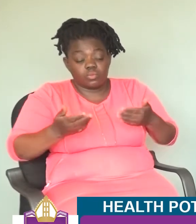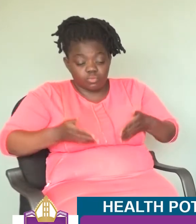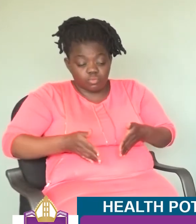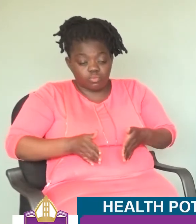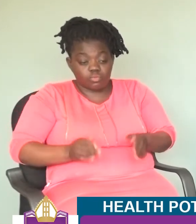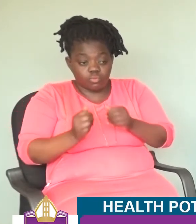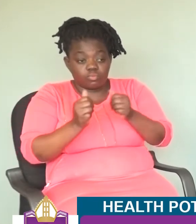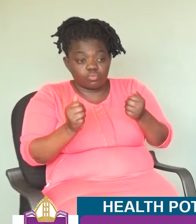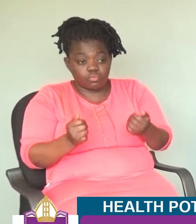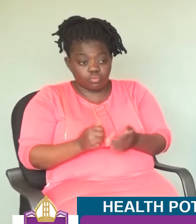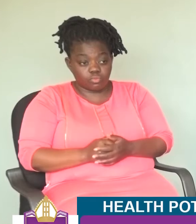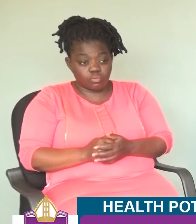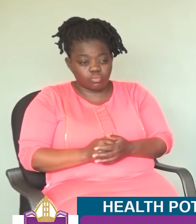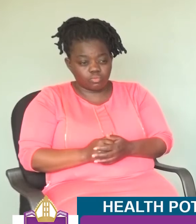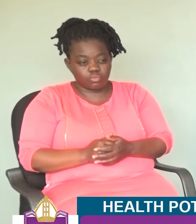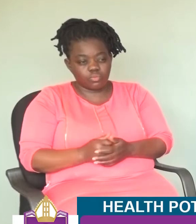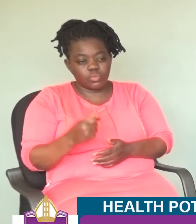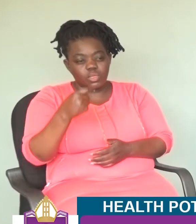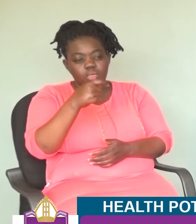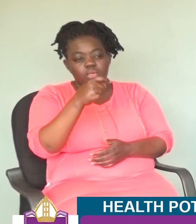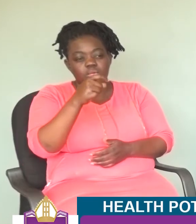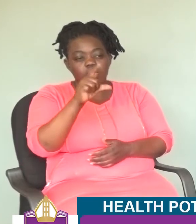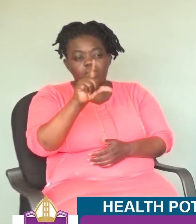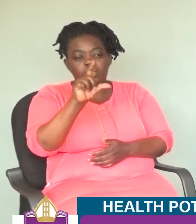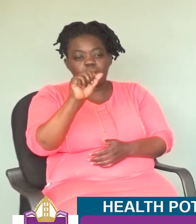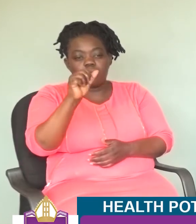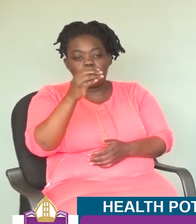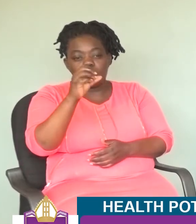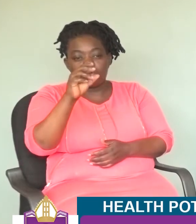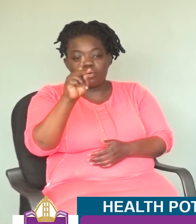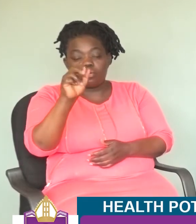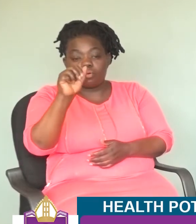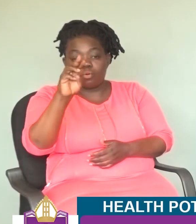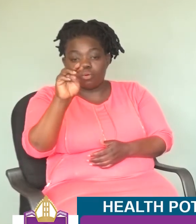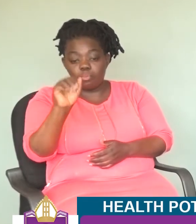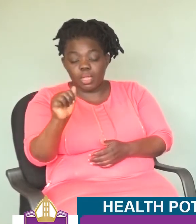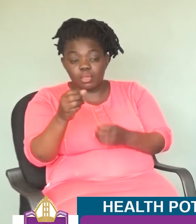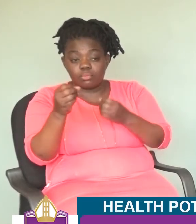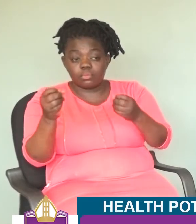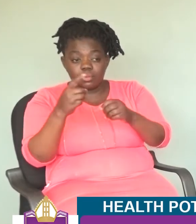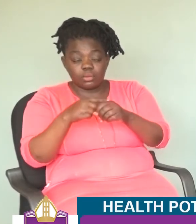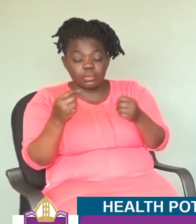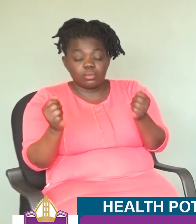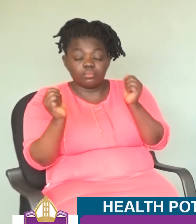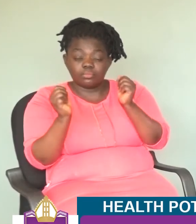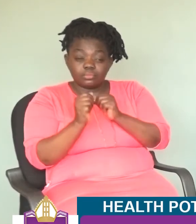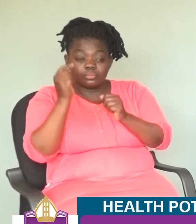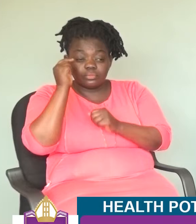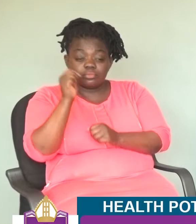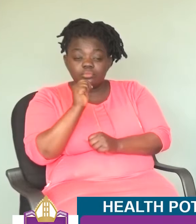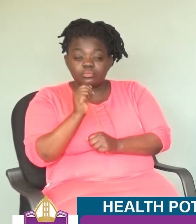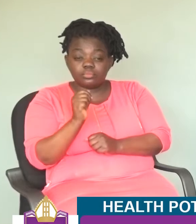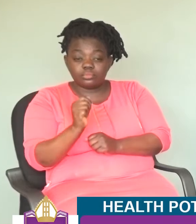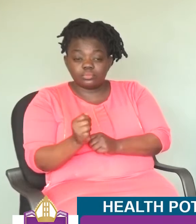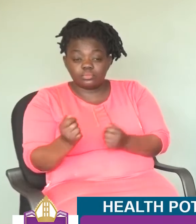with is called a juvenile glaucoma. Again, glaucoma is most cases a disease of adults, but unfortunately